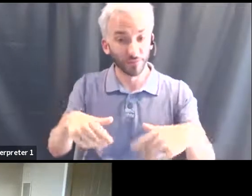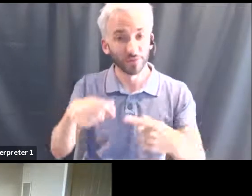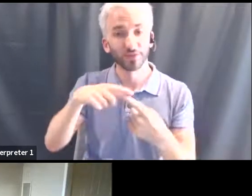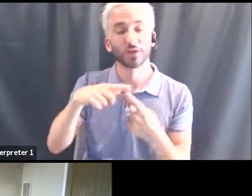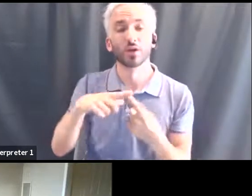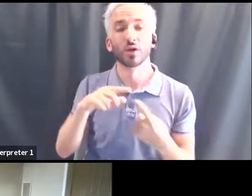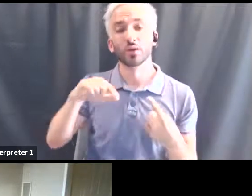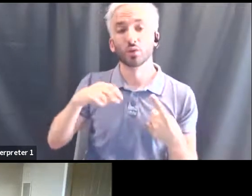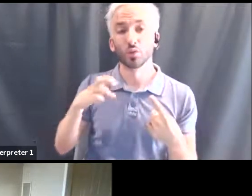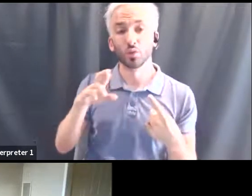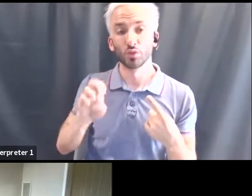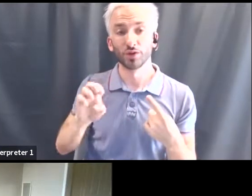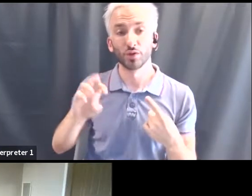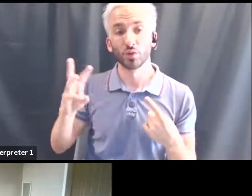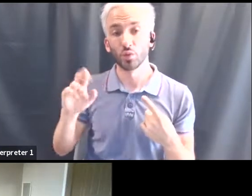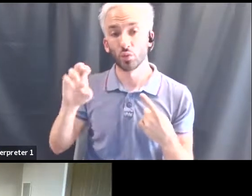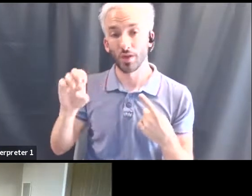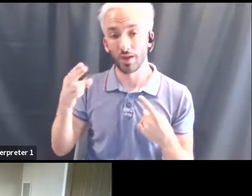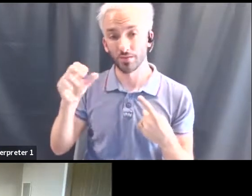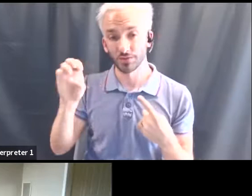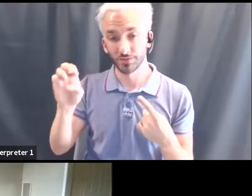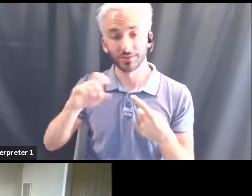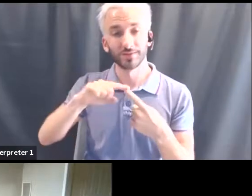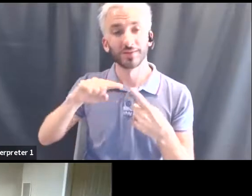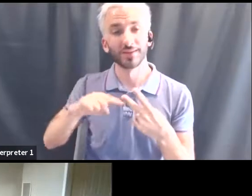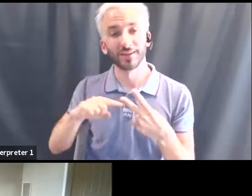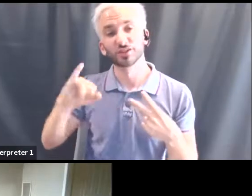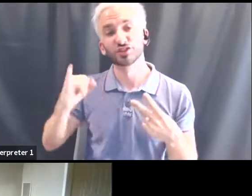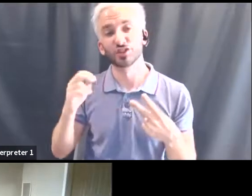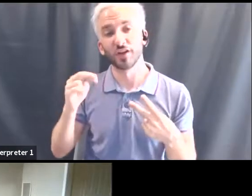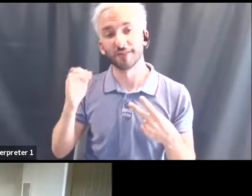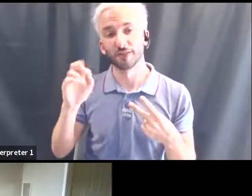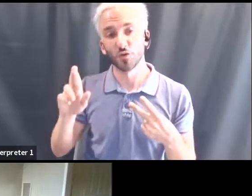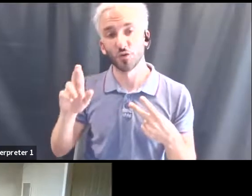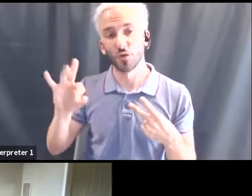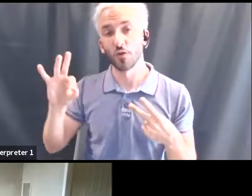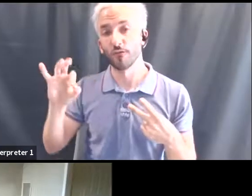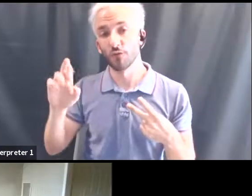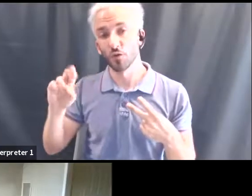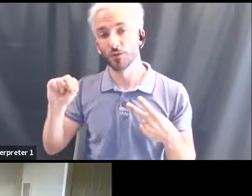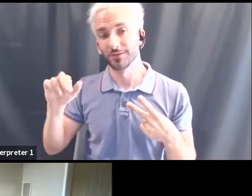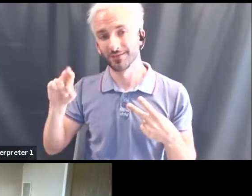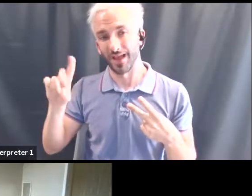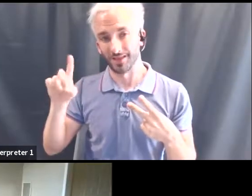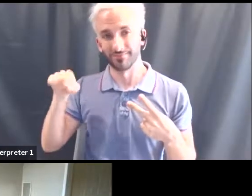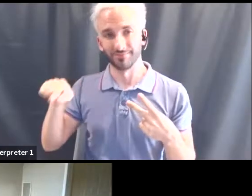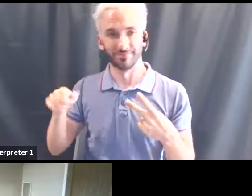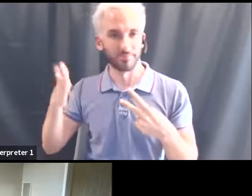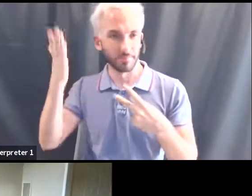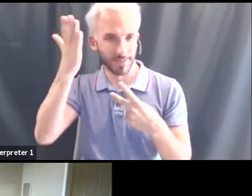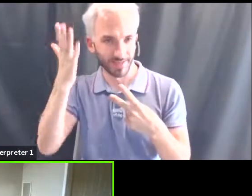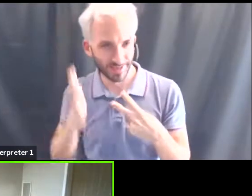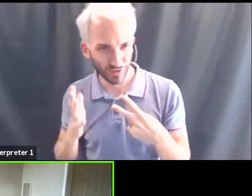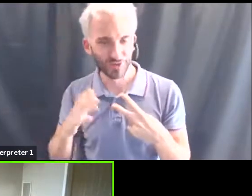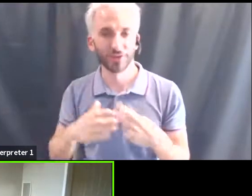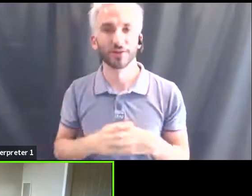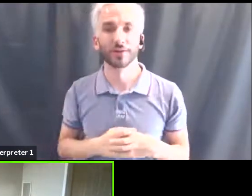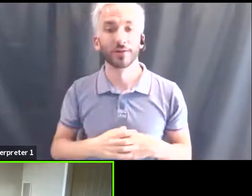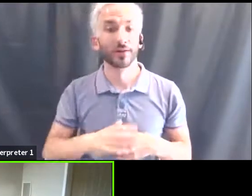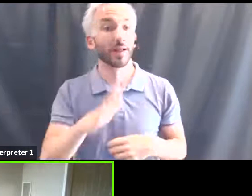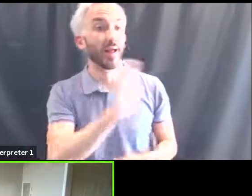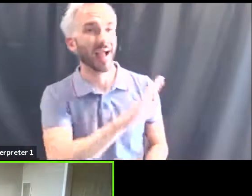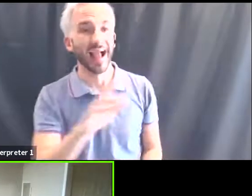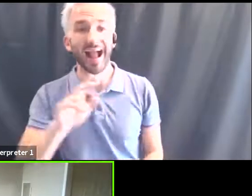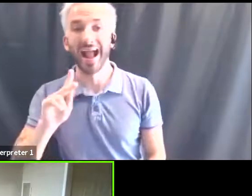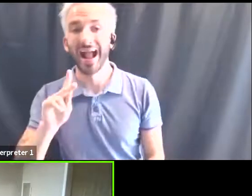and Jennifer Sabrina Ferdinand introducing. We welcome you. Yes, Chris. I was just going to say, Callie, who's